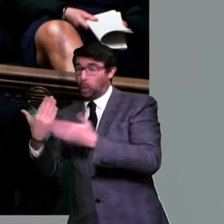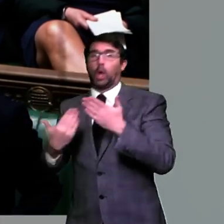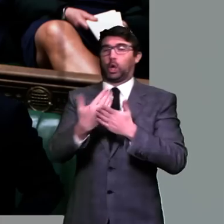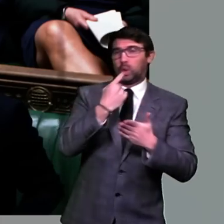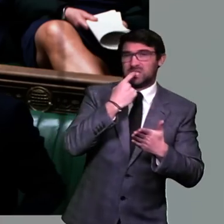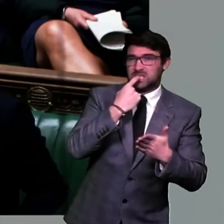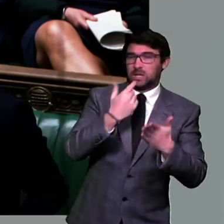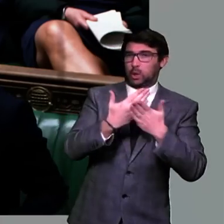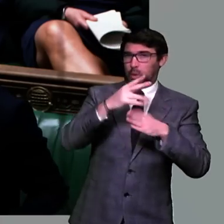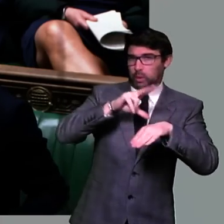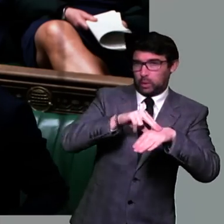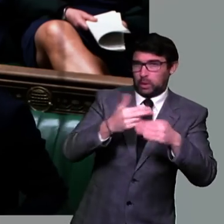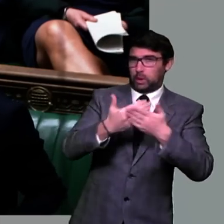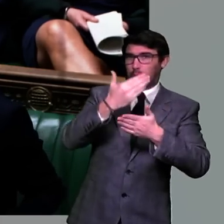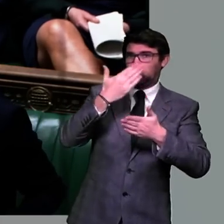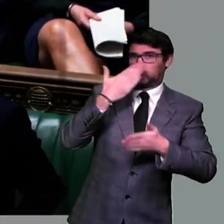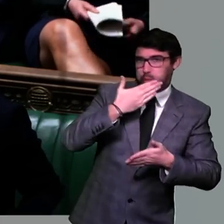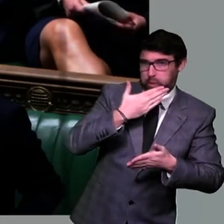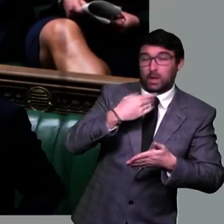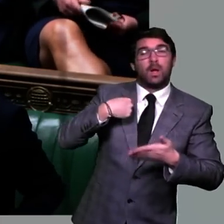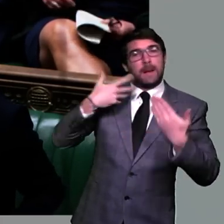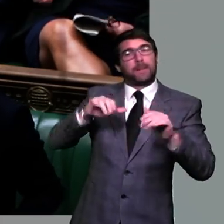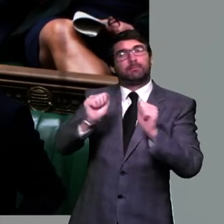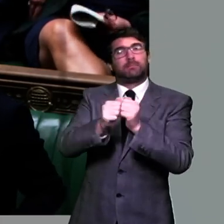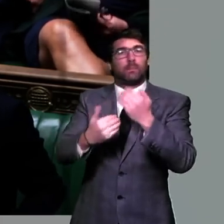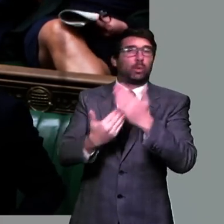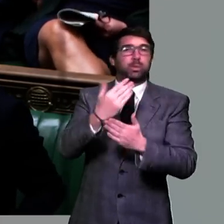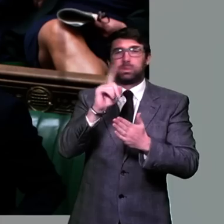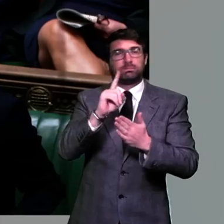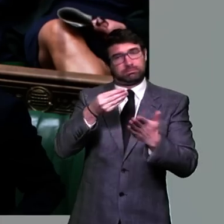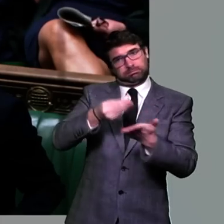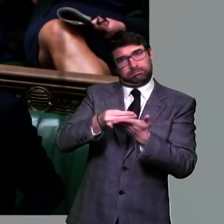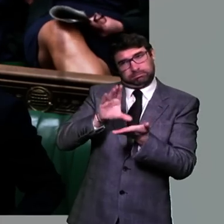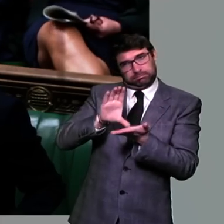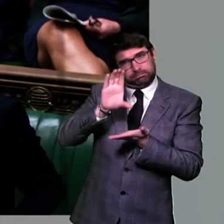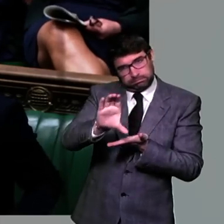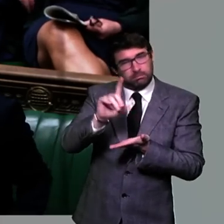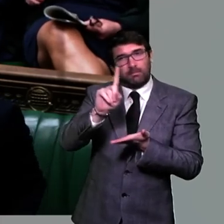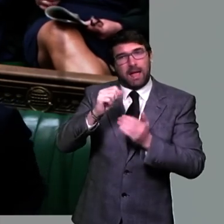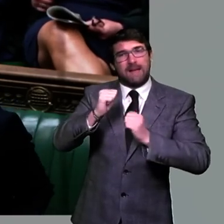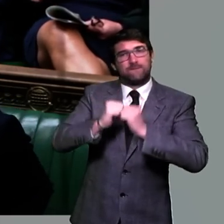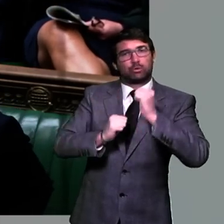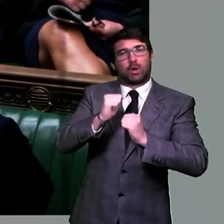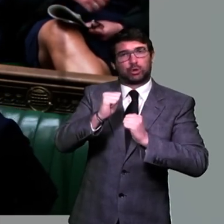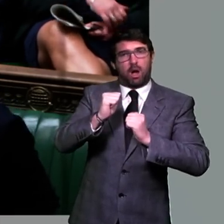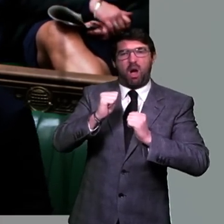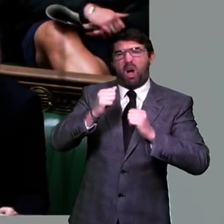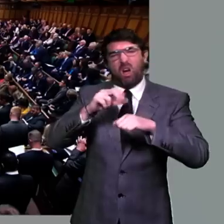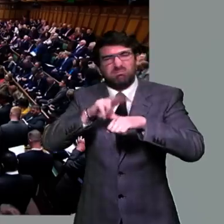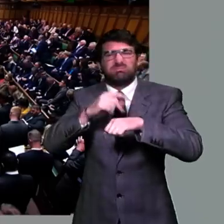why we're introducing a new infrastructure levy to make sure more of the money from developers goes on supporting local